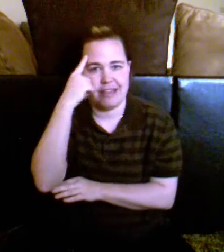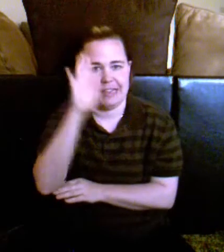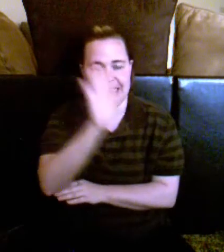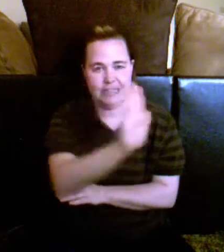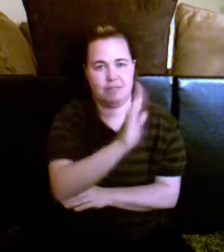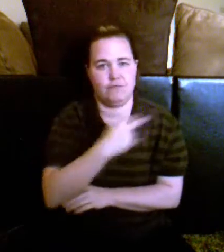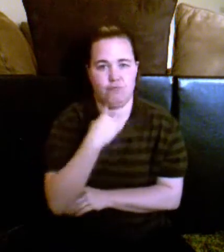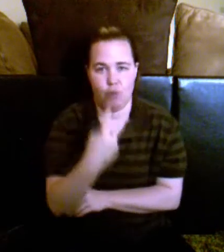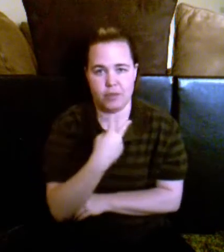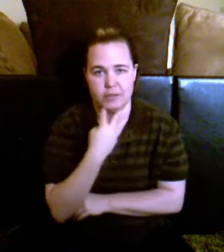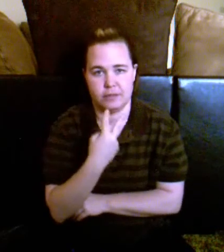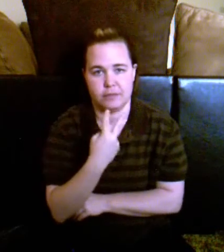voice.